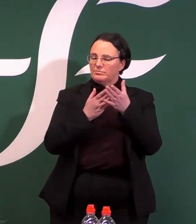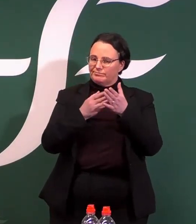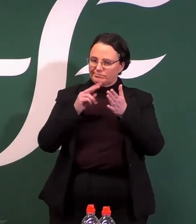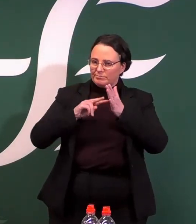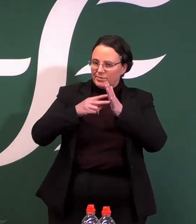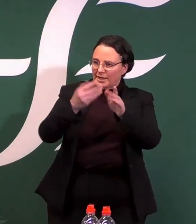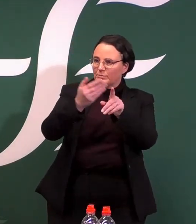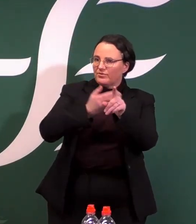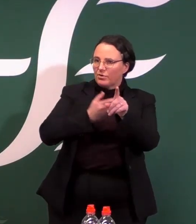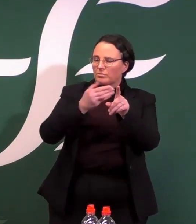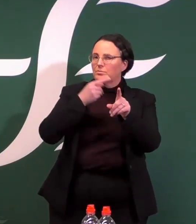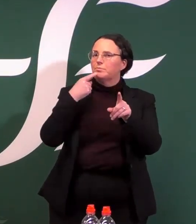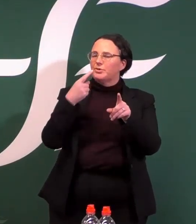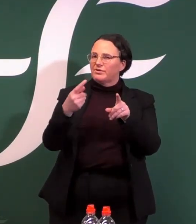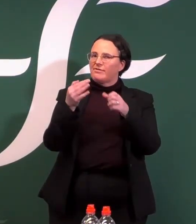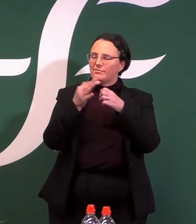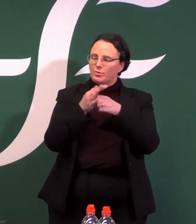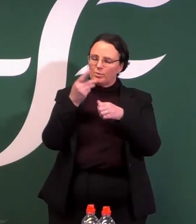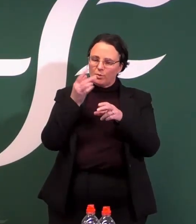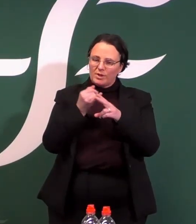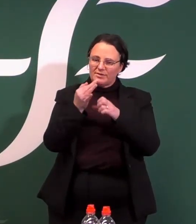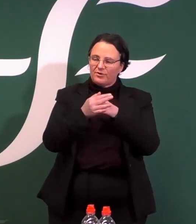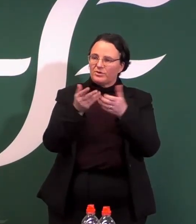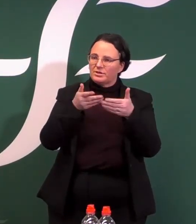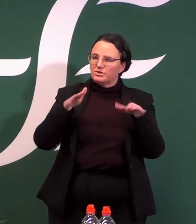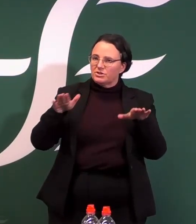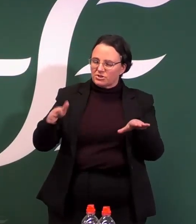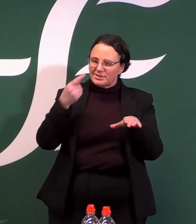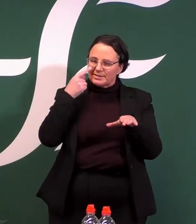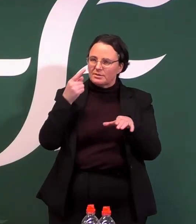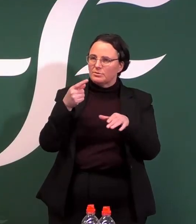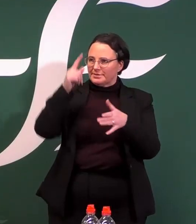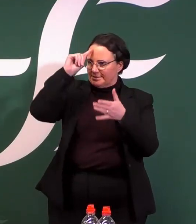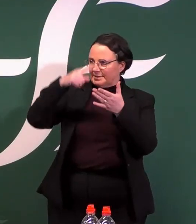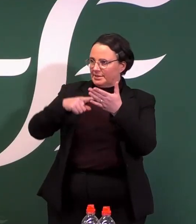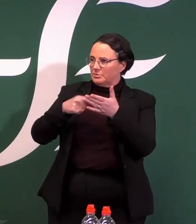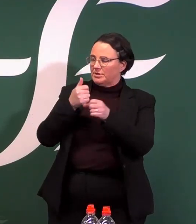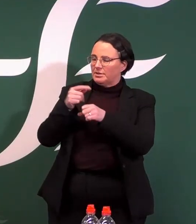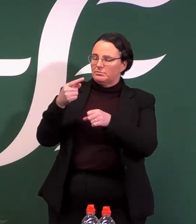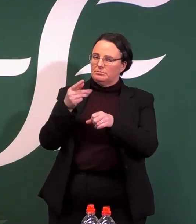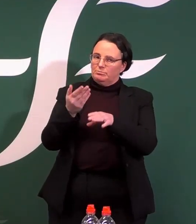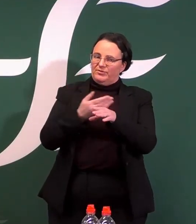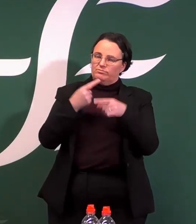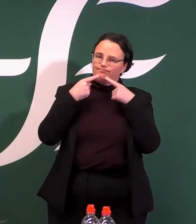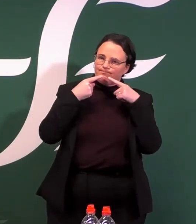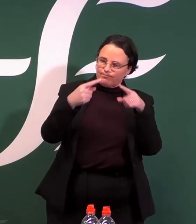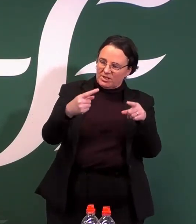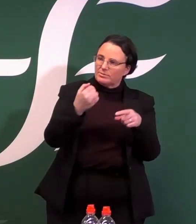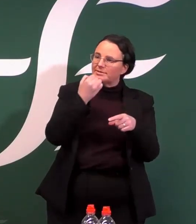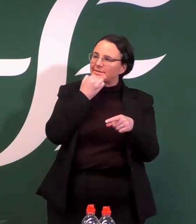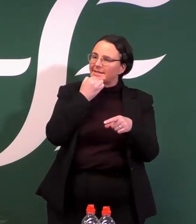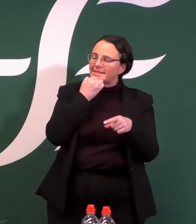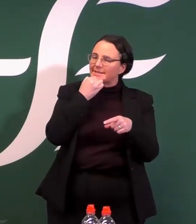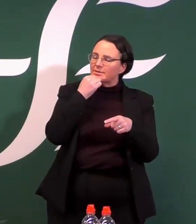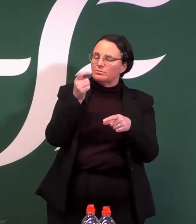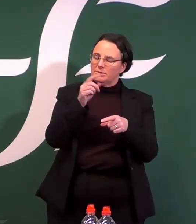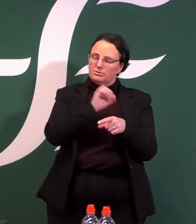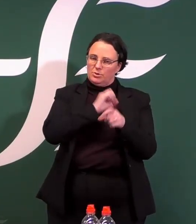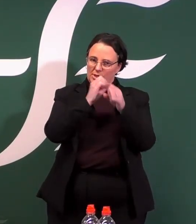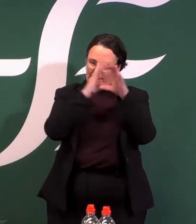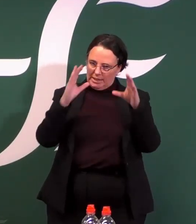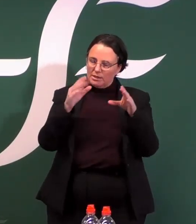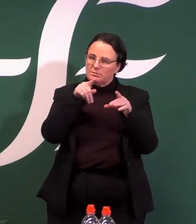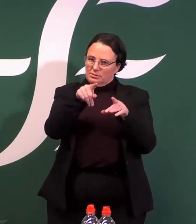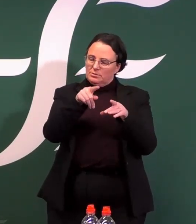what we're waiting for is in terms of the paediatrics and just getting some decision making on that before we announce the dates around those subsequent groups. So we're clear in terms of the commitment